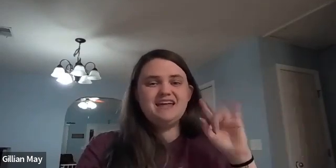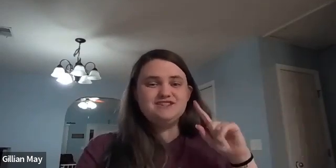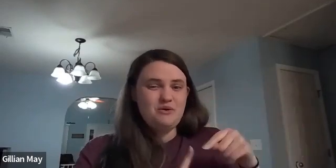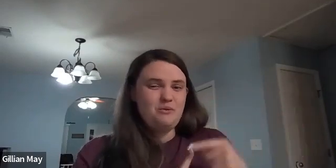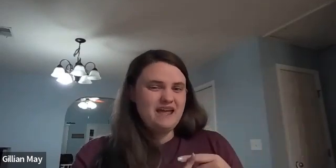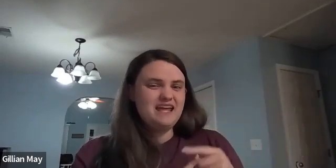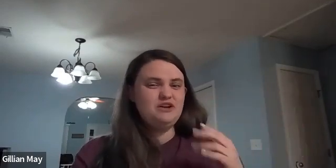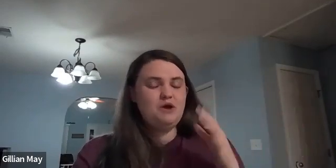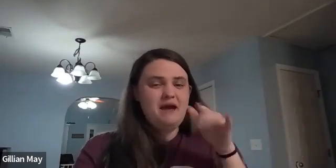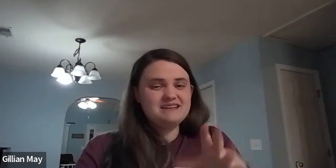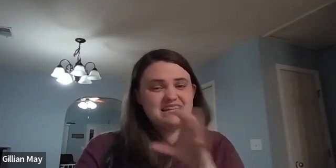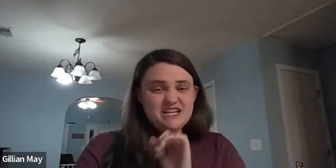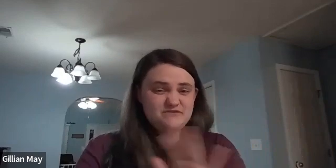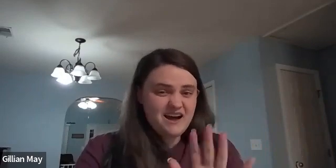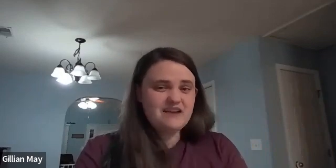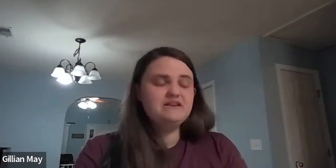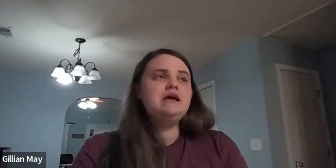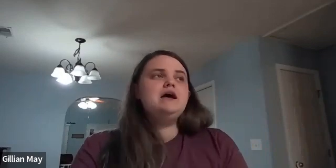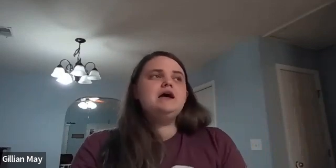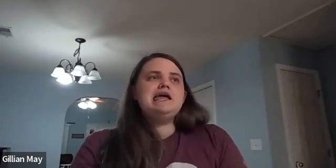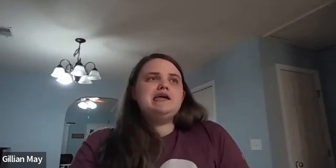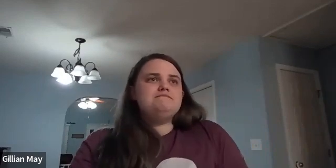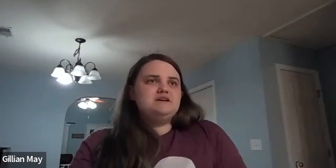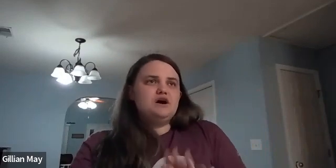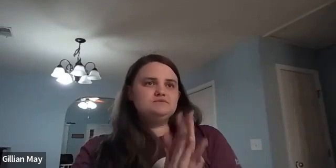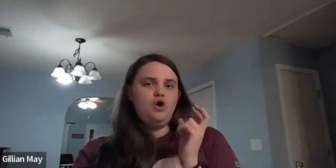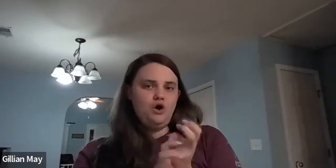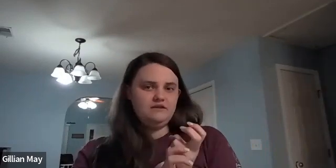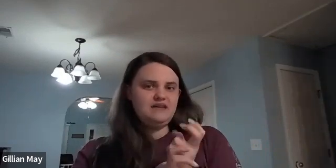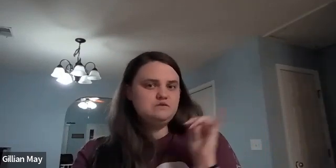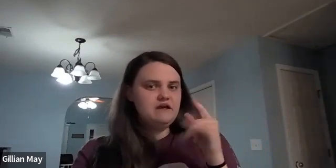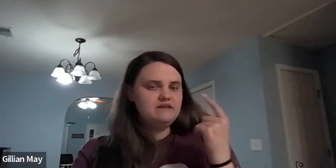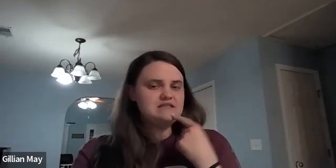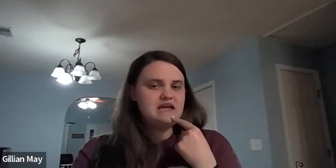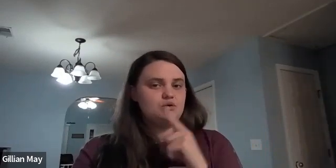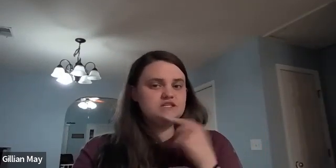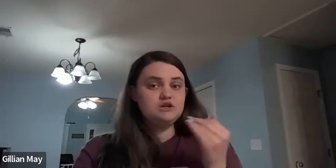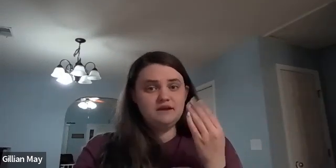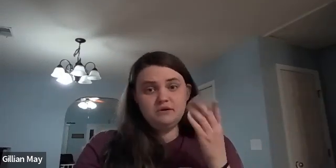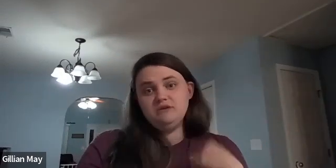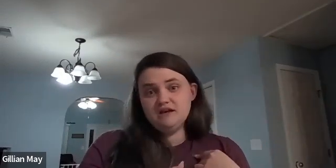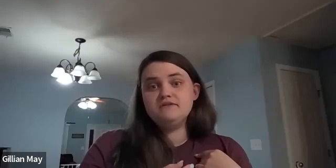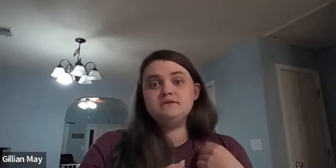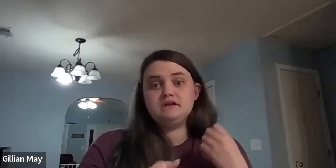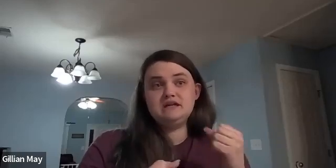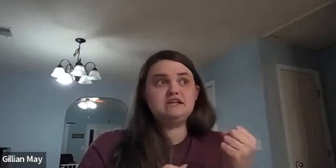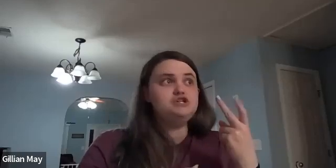so when you go past that age 5, it becomes hard. That's why they say it's always good, like when you give the kids like